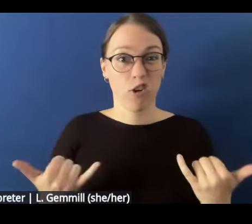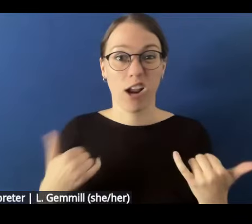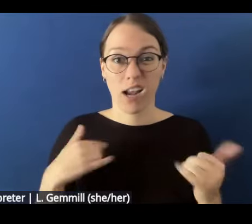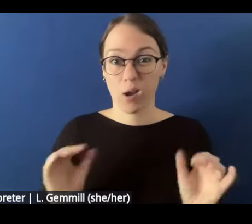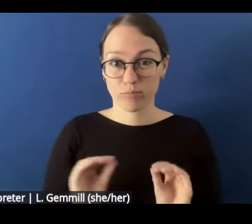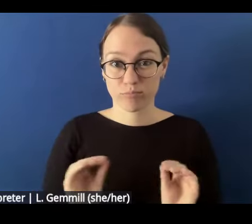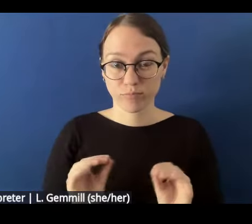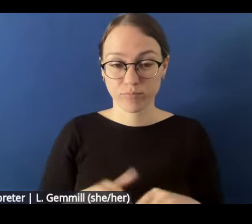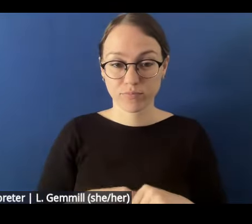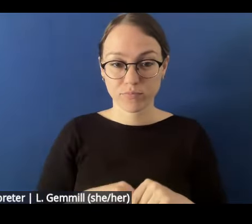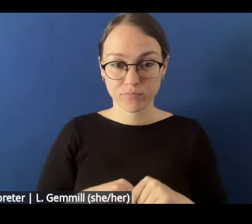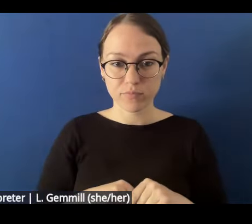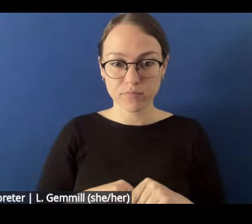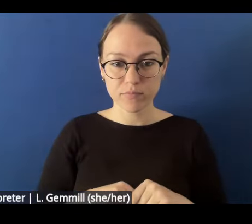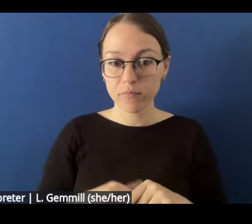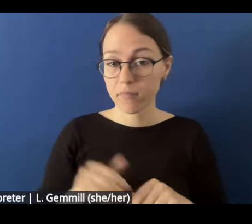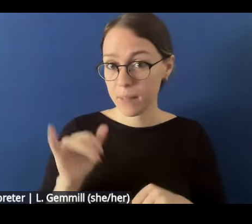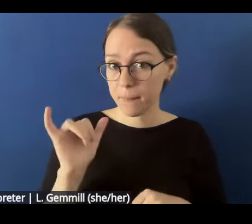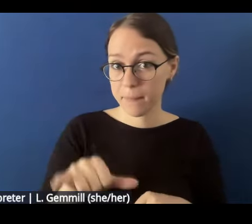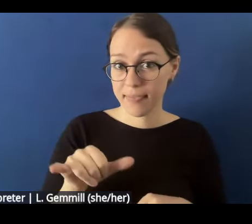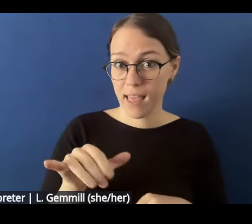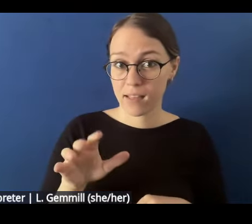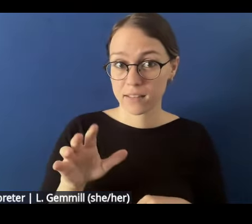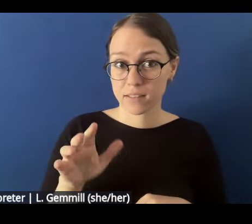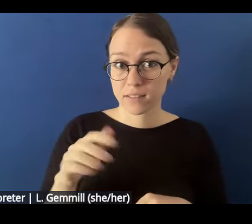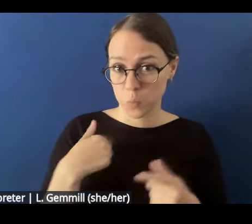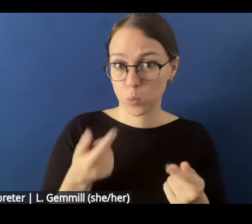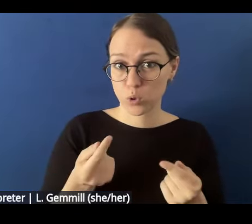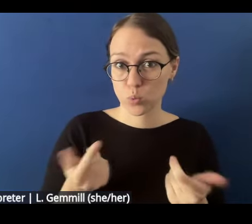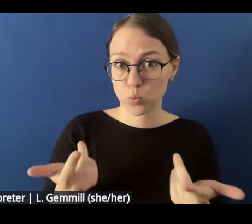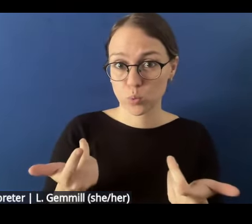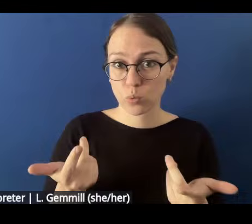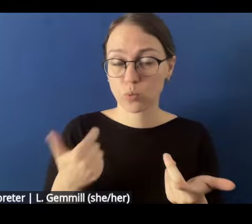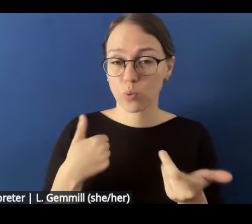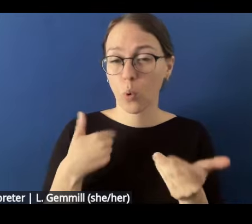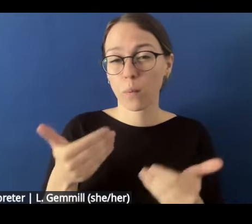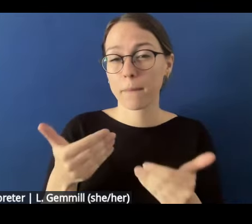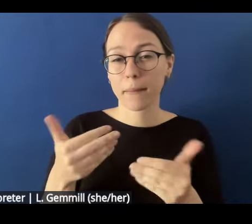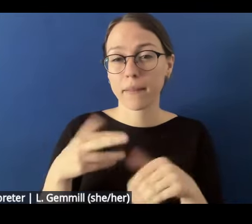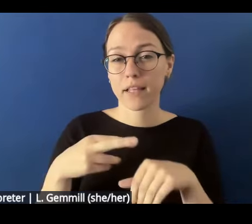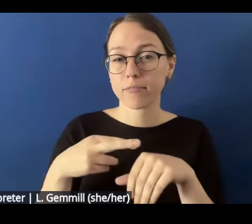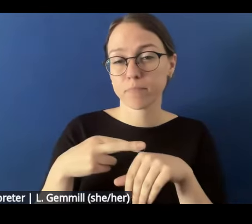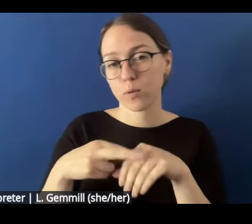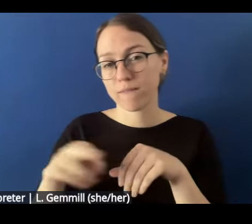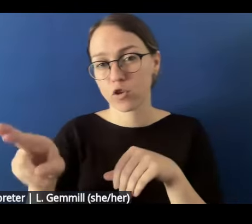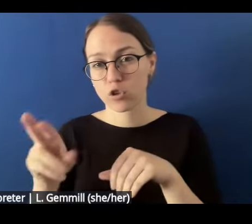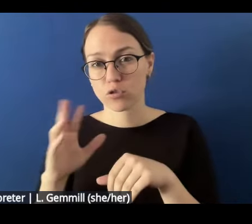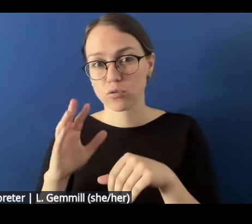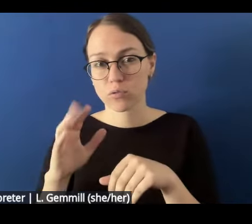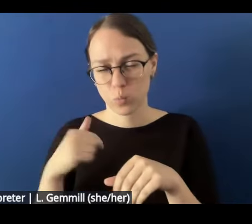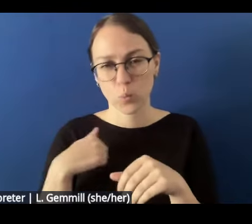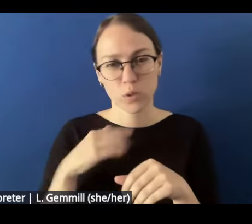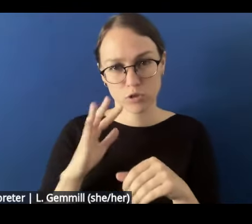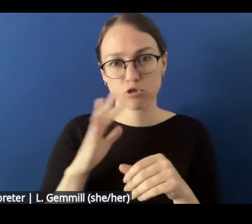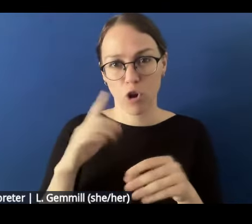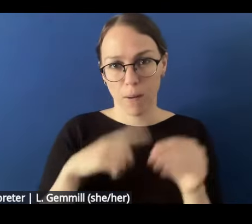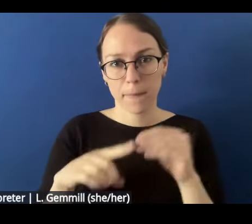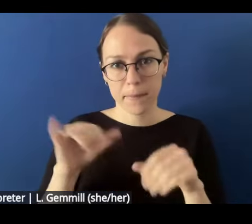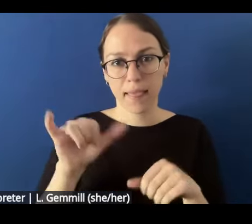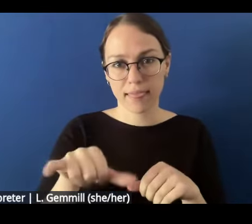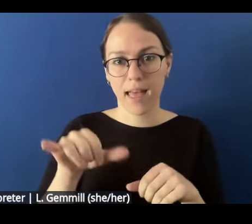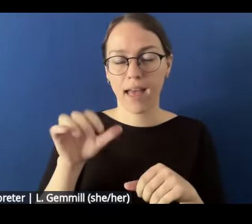should focus this part of the conversation or defer that and we've had that conversation before about software packages